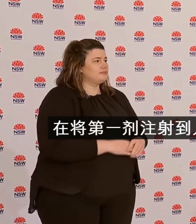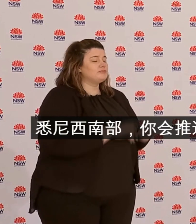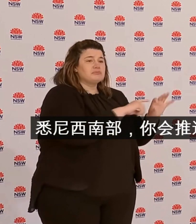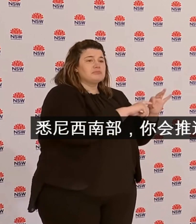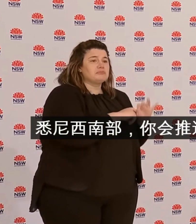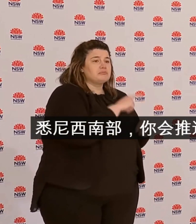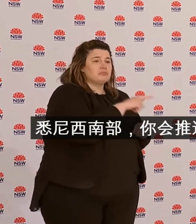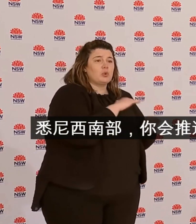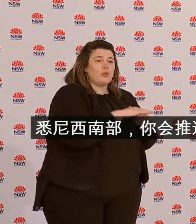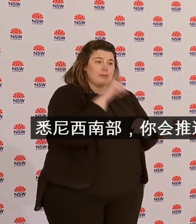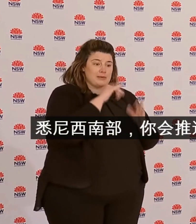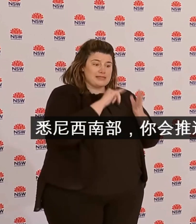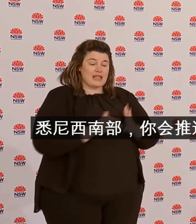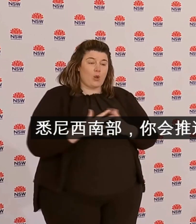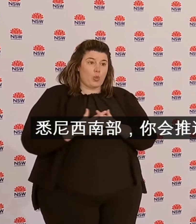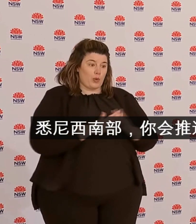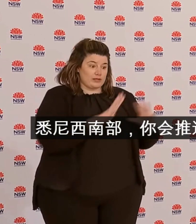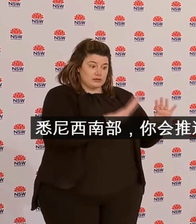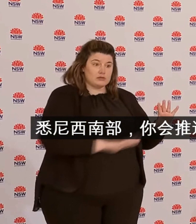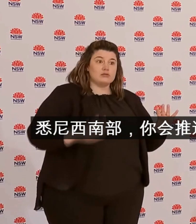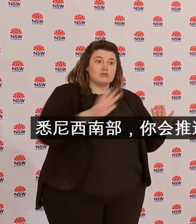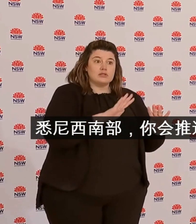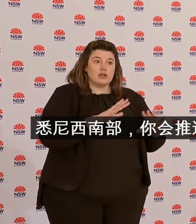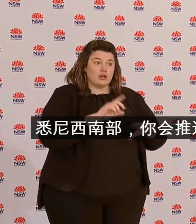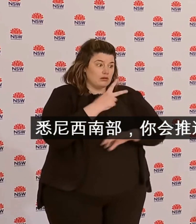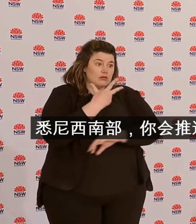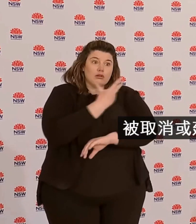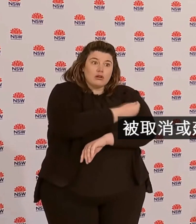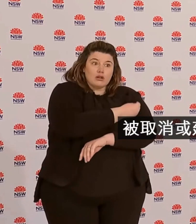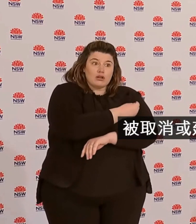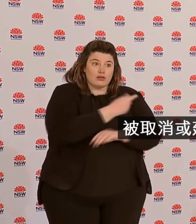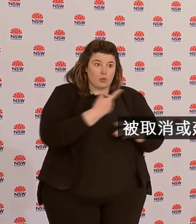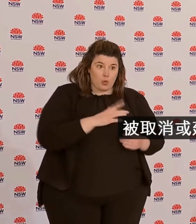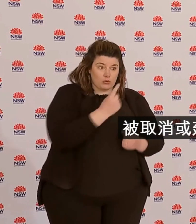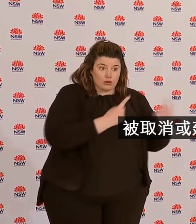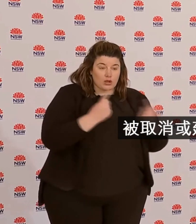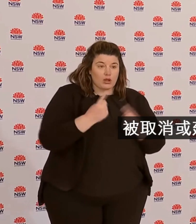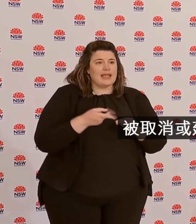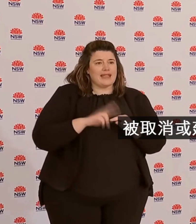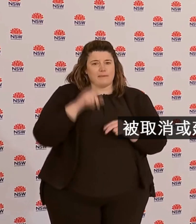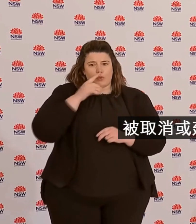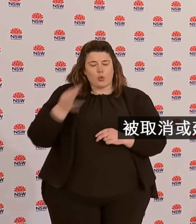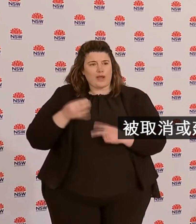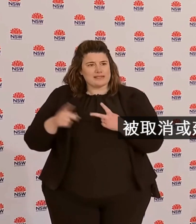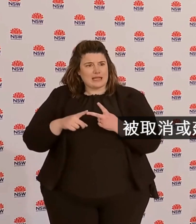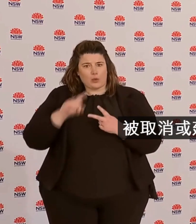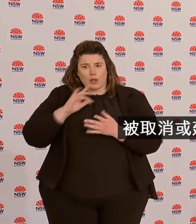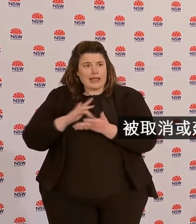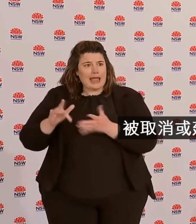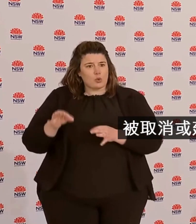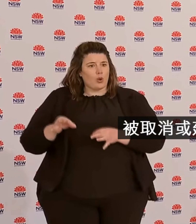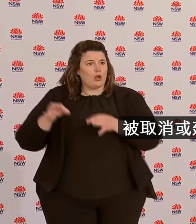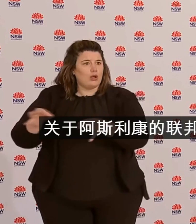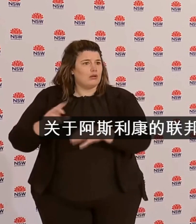into people in southwestern Sydney? Will you be delaying second doses? Will people's appointments be cancelled or delayed? Well, please know that